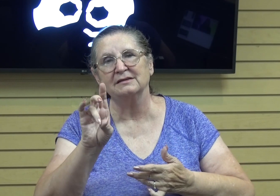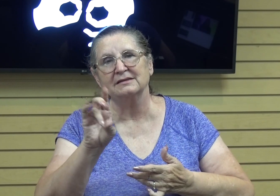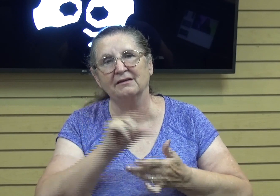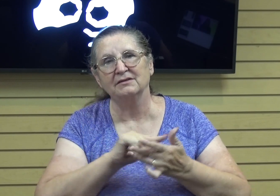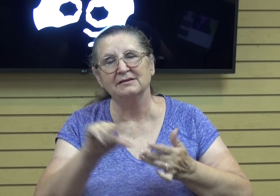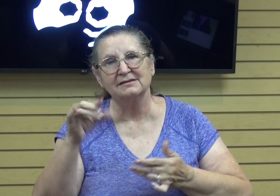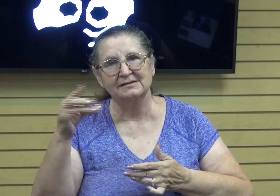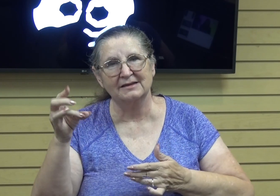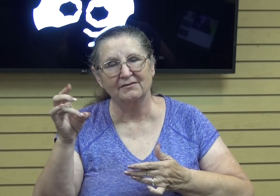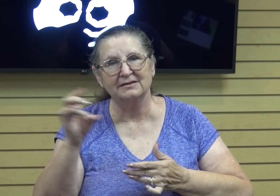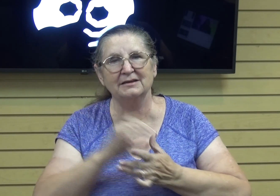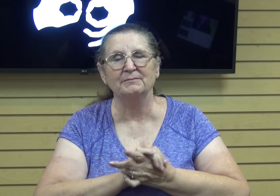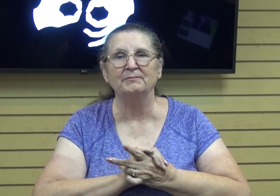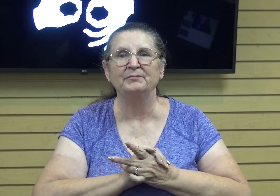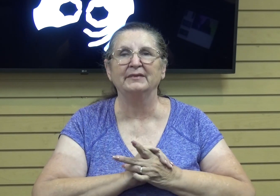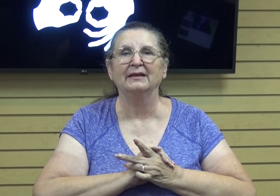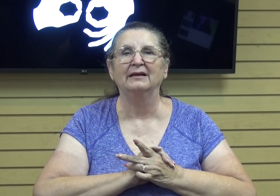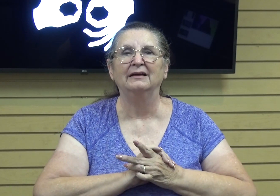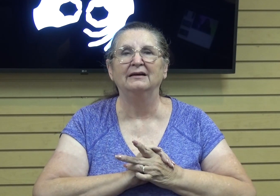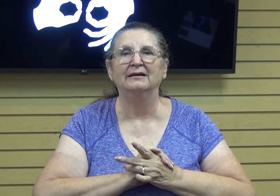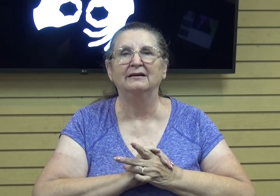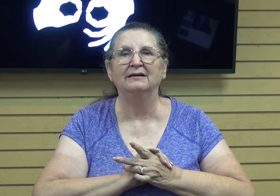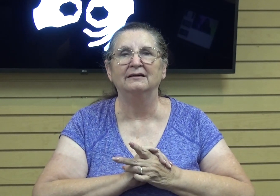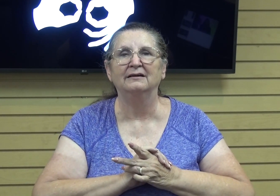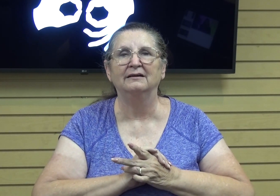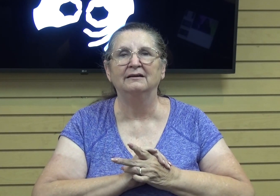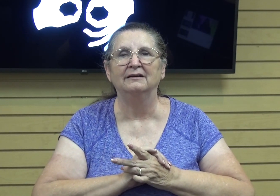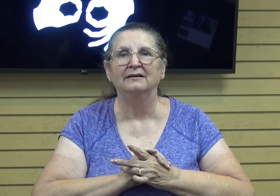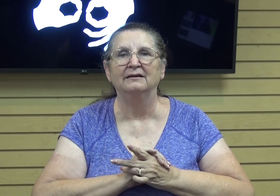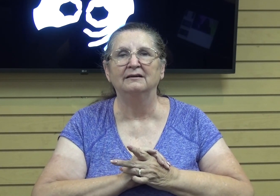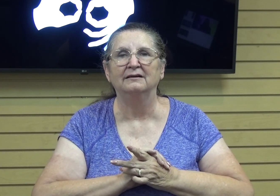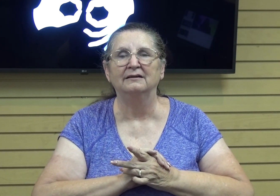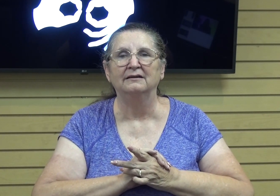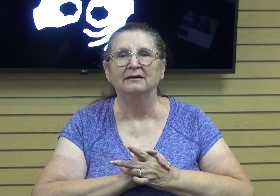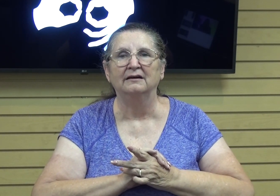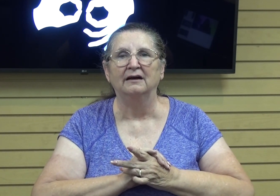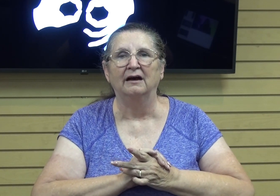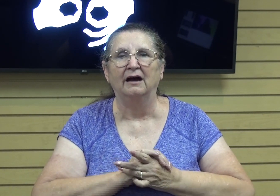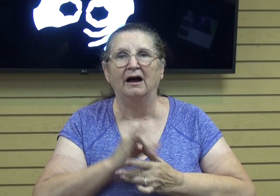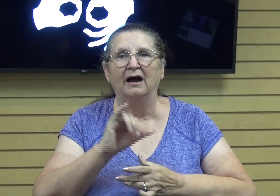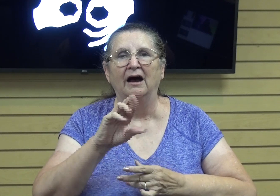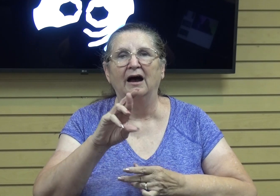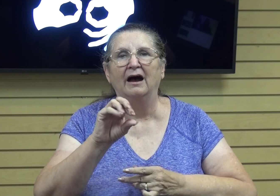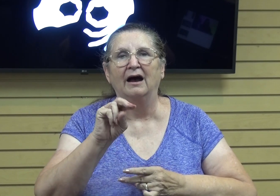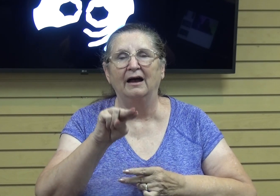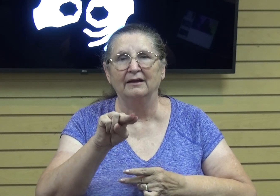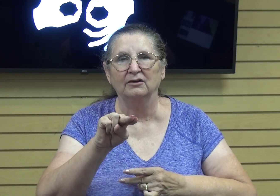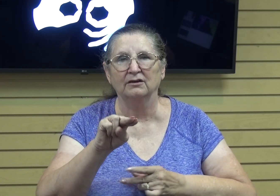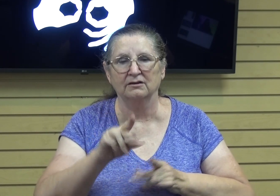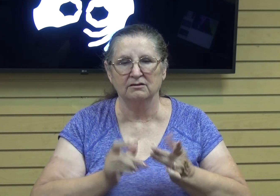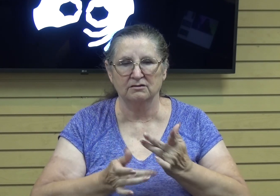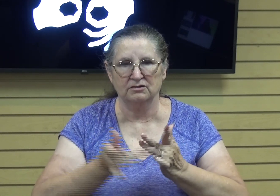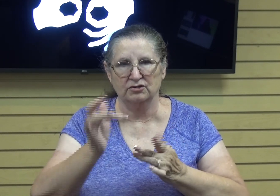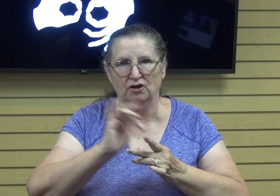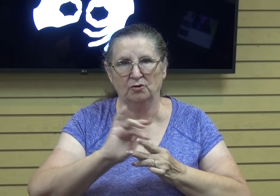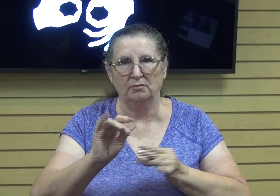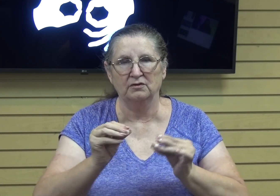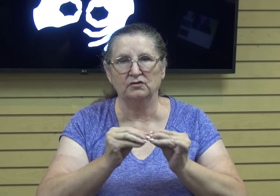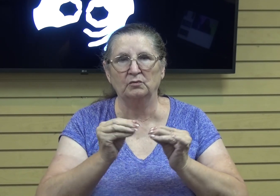27:17. As iron sharper the iron. As iron sharper